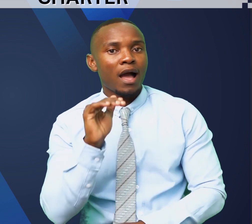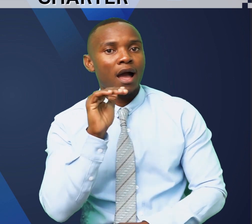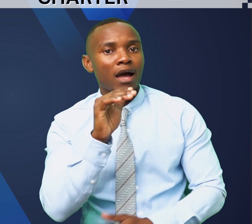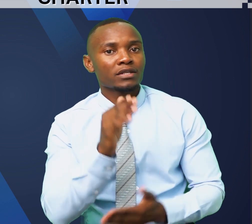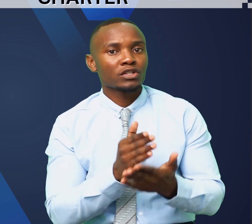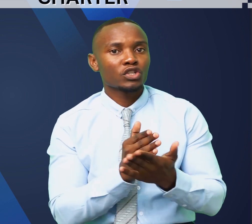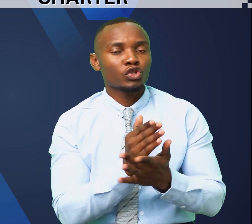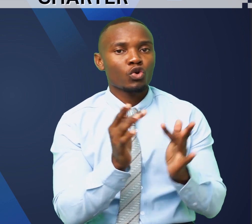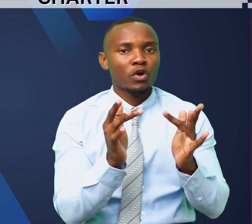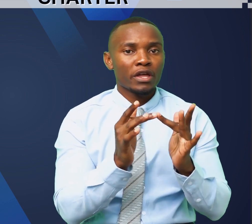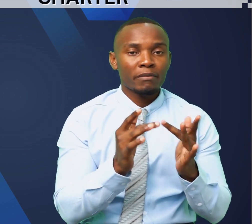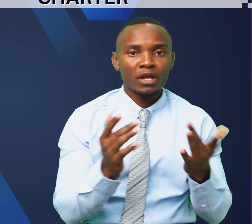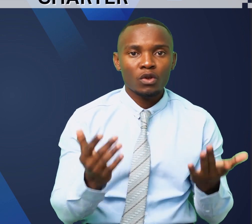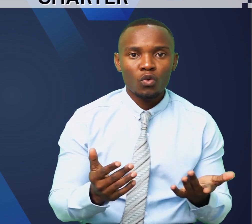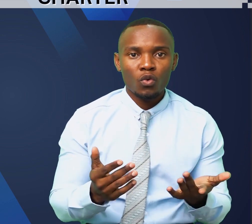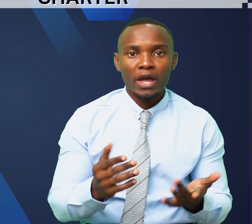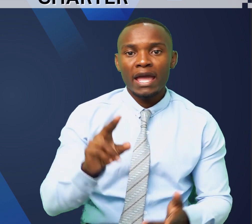request through email, that is